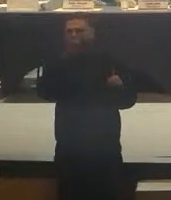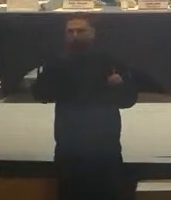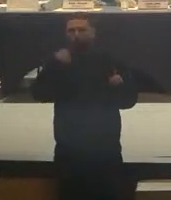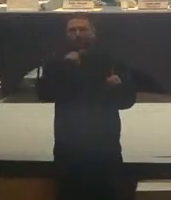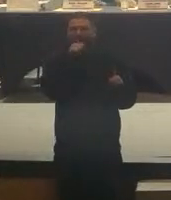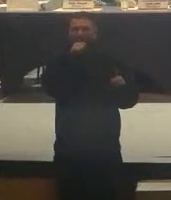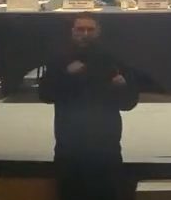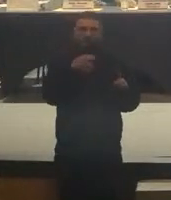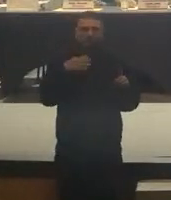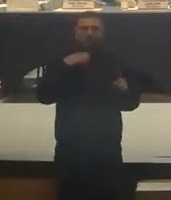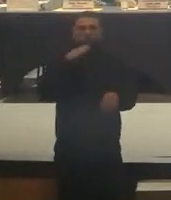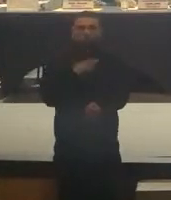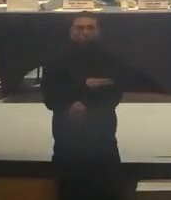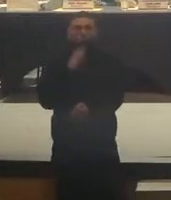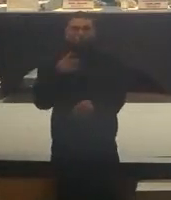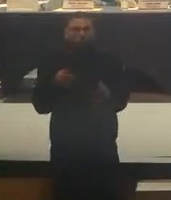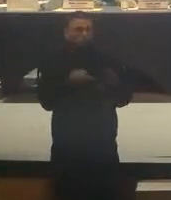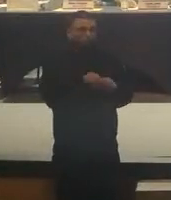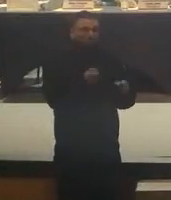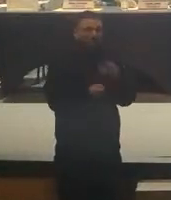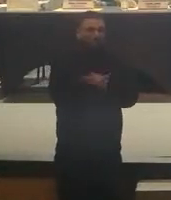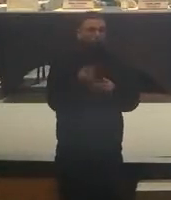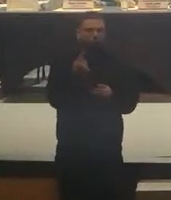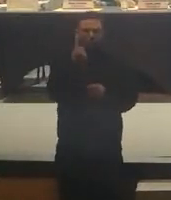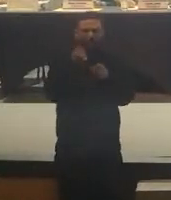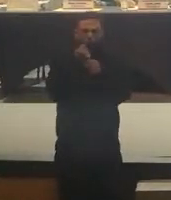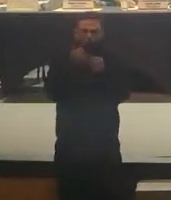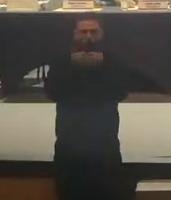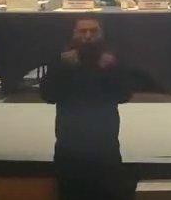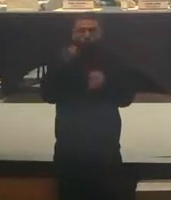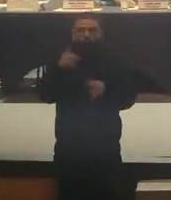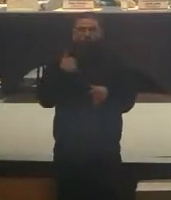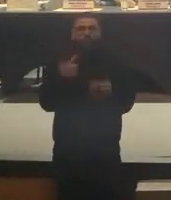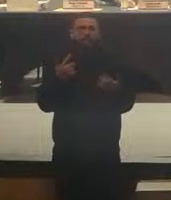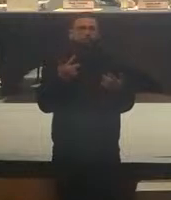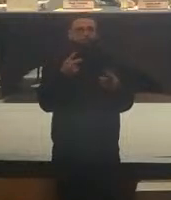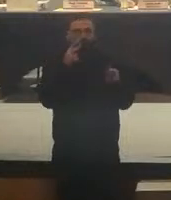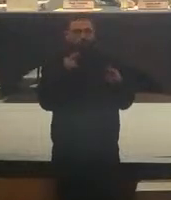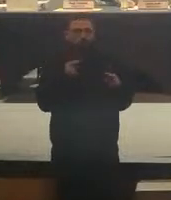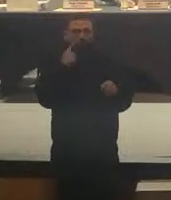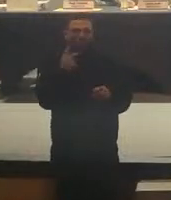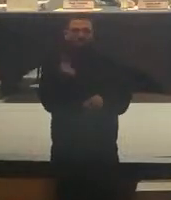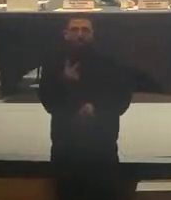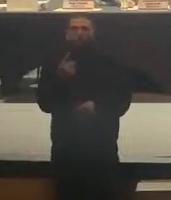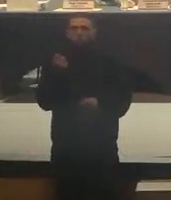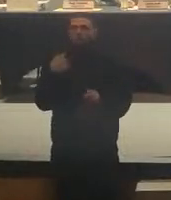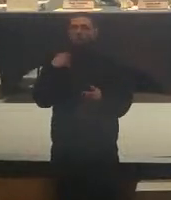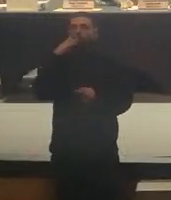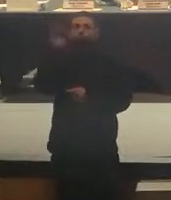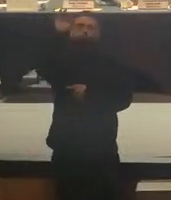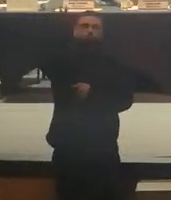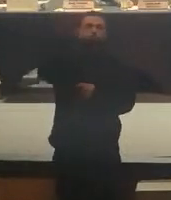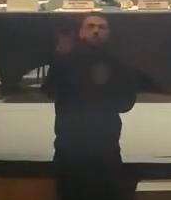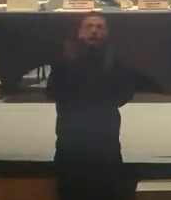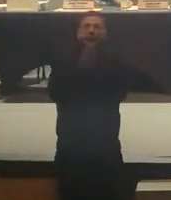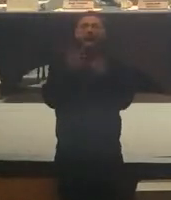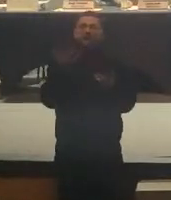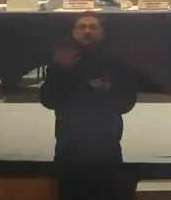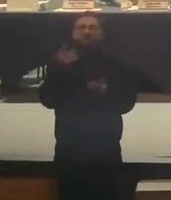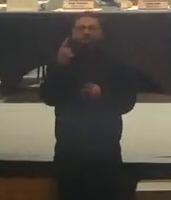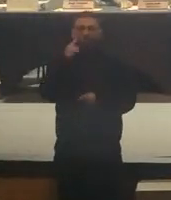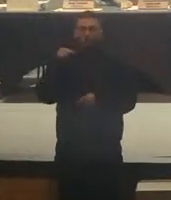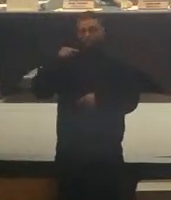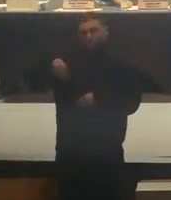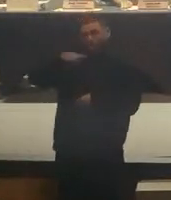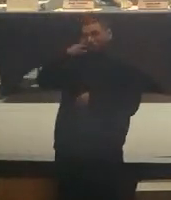together, since they're just a year behind. So just wanted to put that out there for people in situations where their kids are there at the same